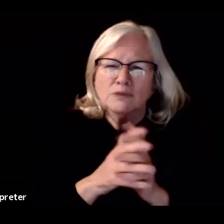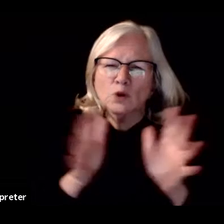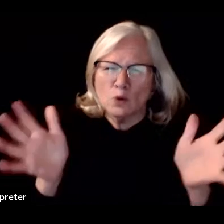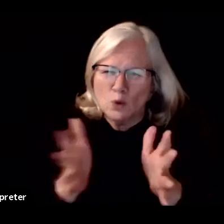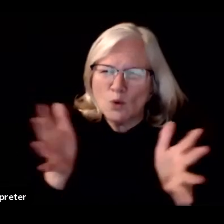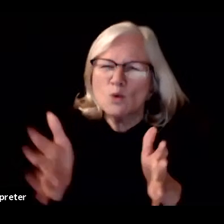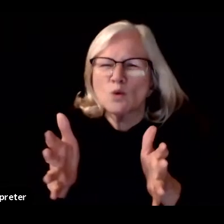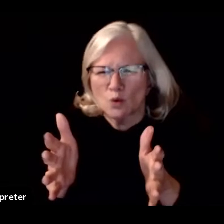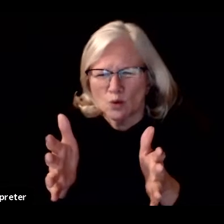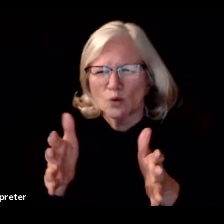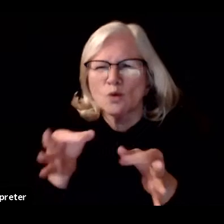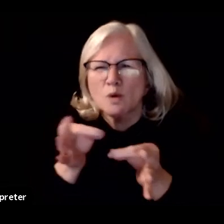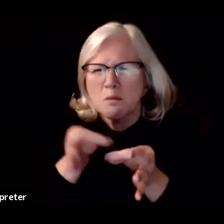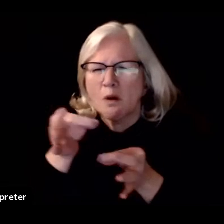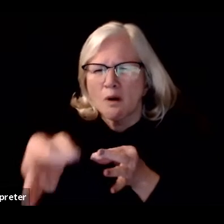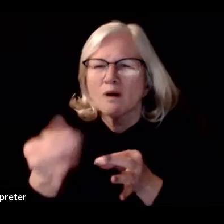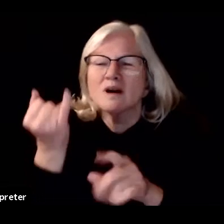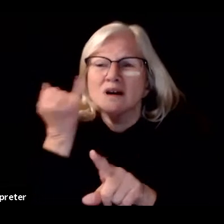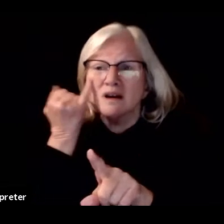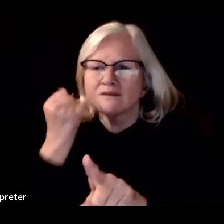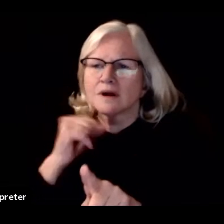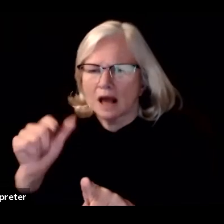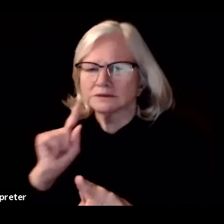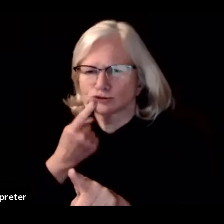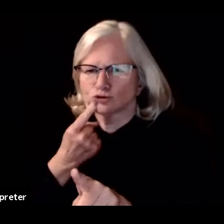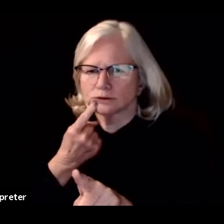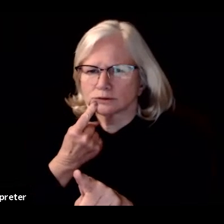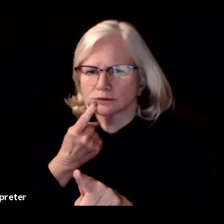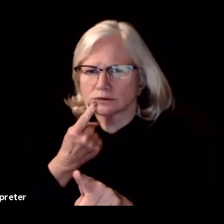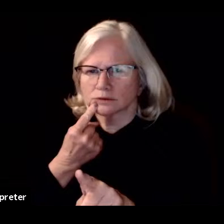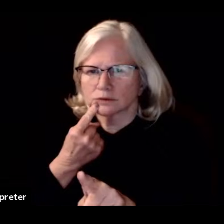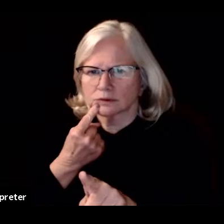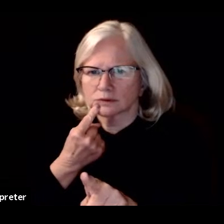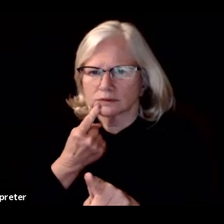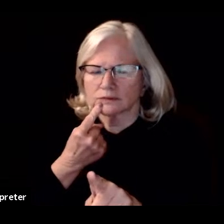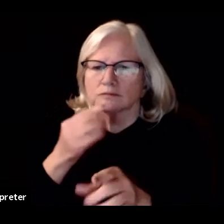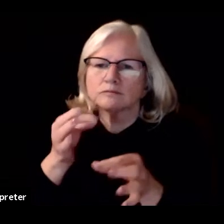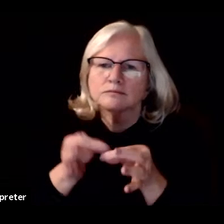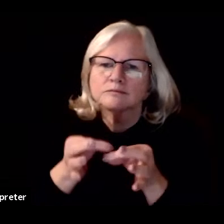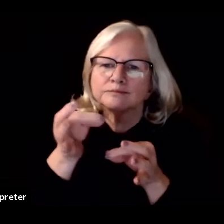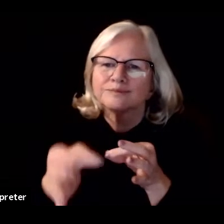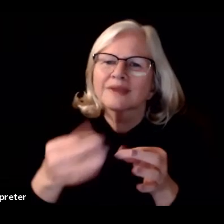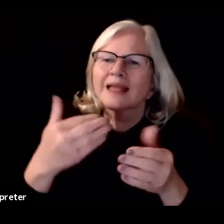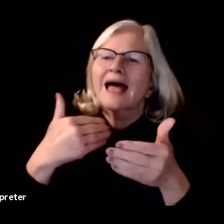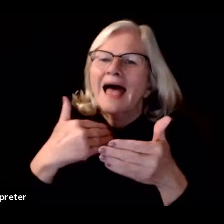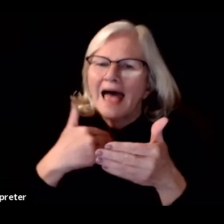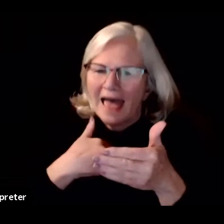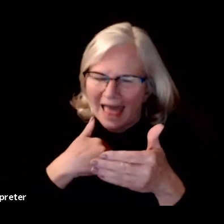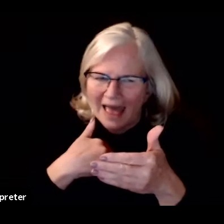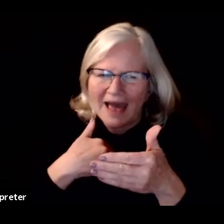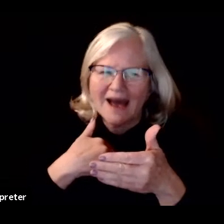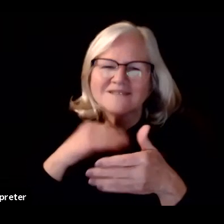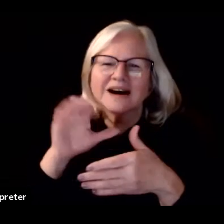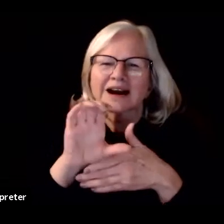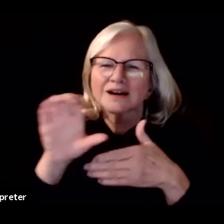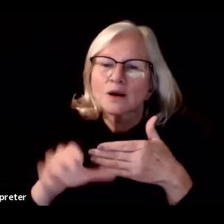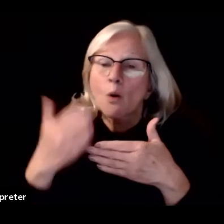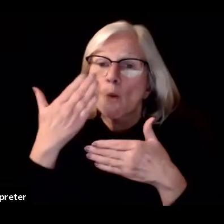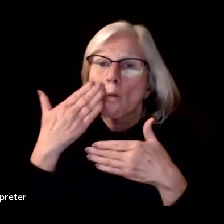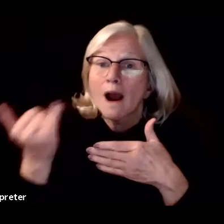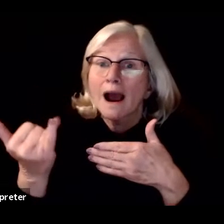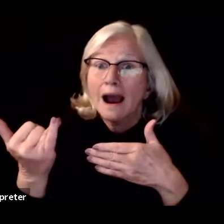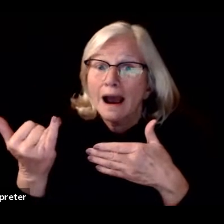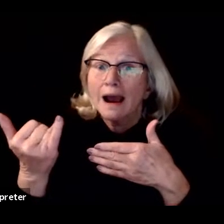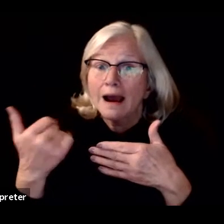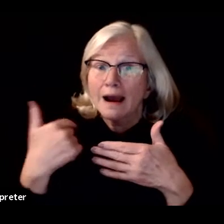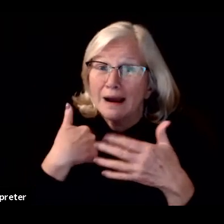own health consequences. So that's certainly why we're hoping to do everything we can to try